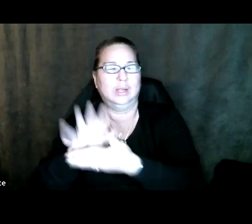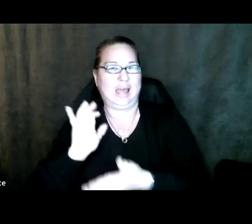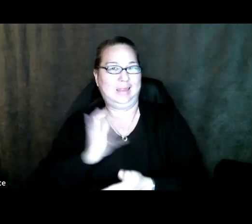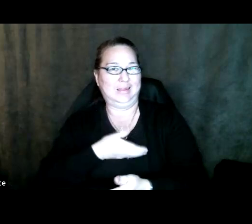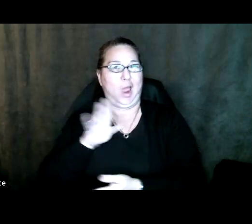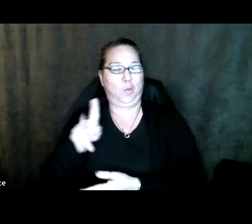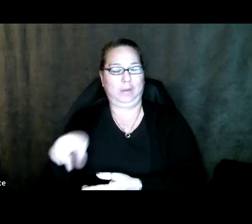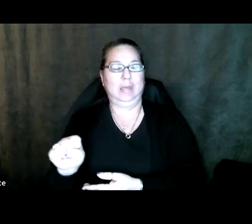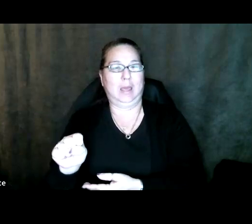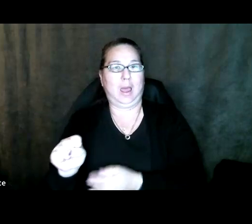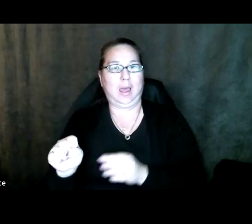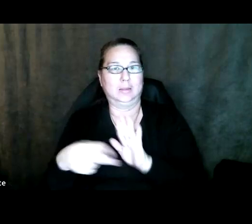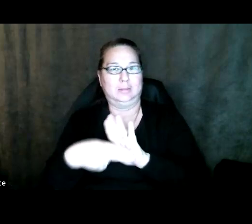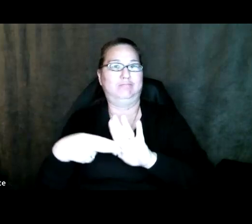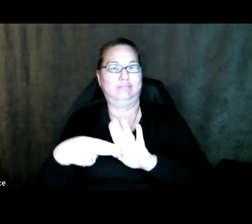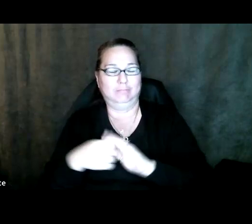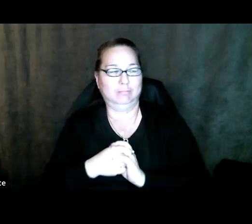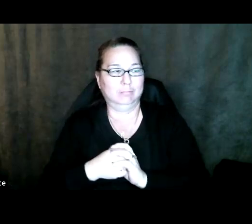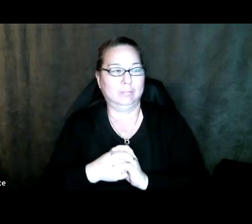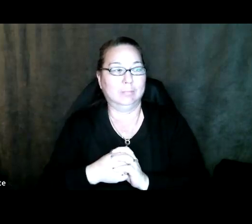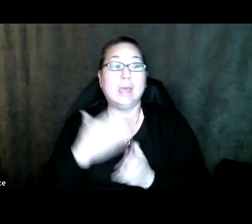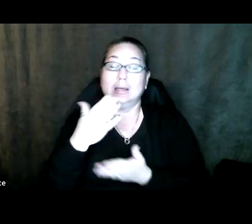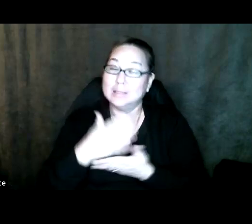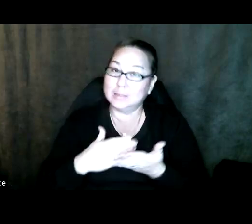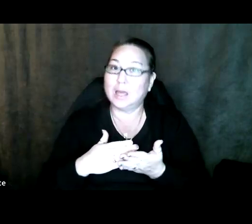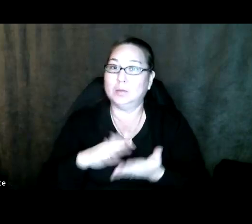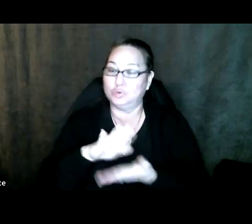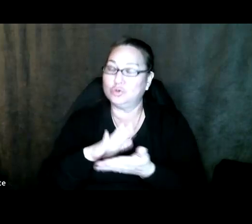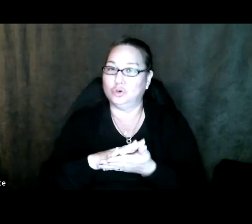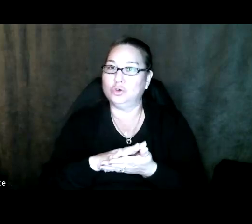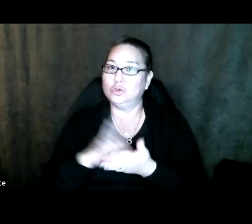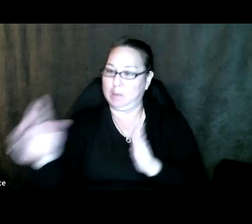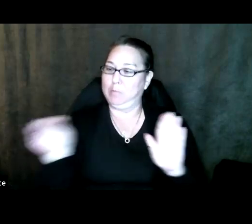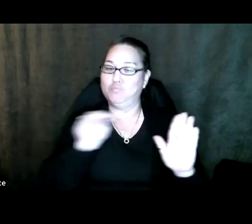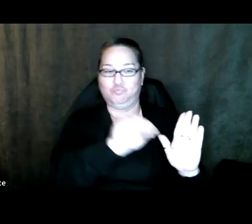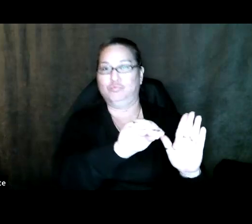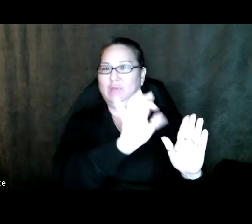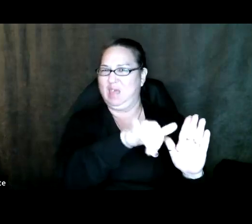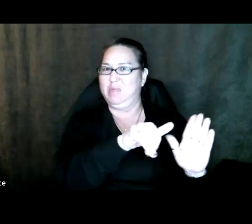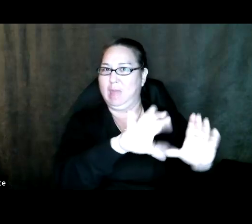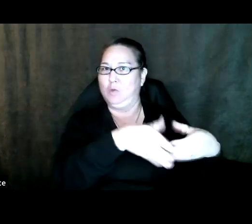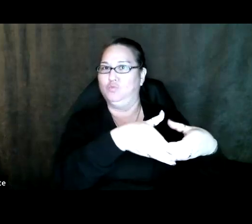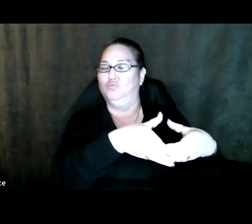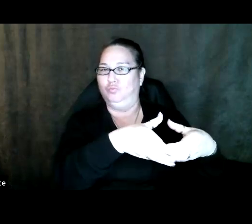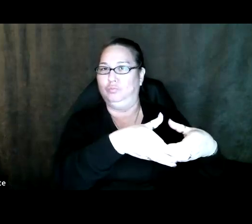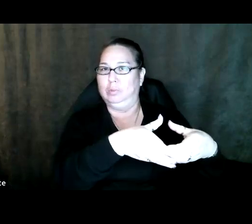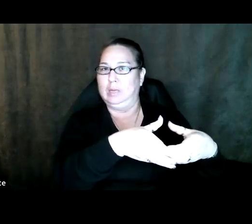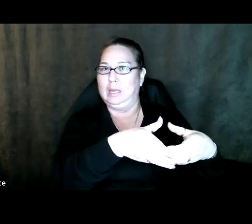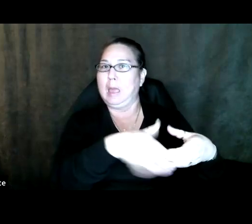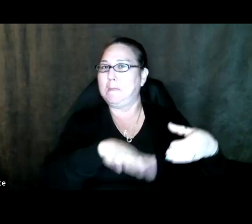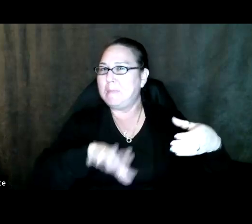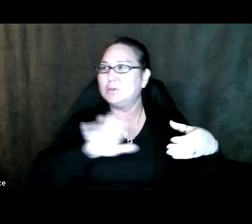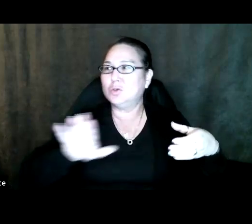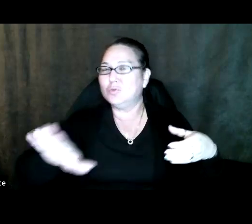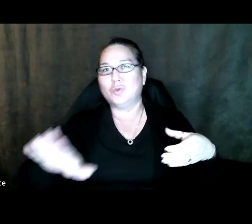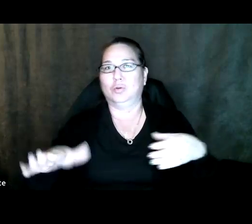the past 3 years, some additional schools have been added to this category in BPS based on declines in their